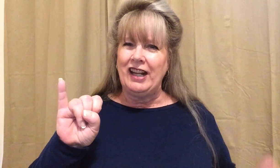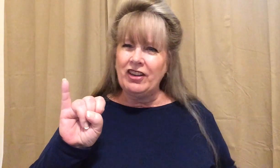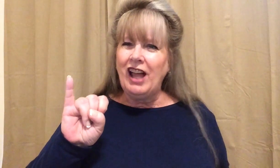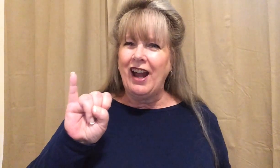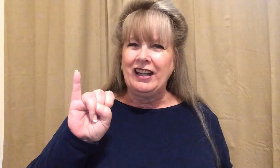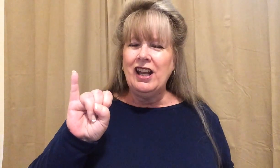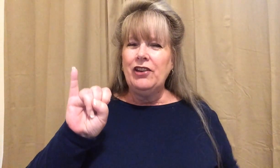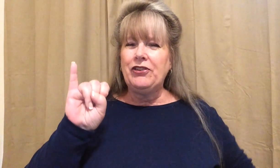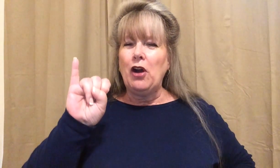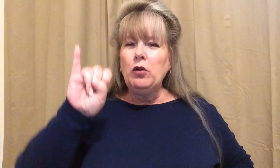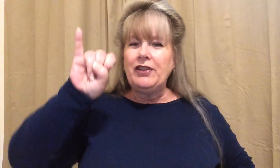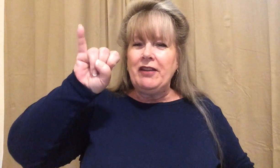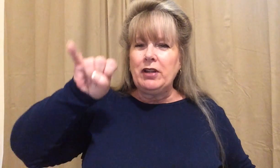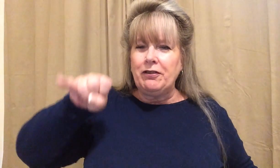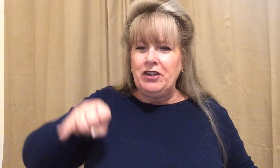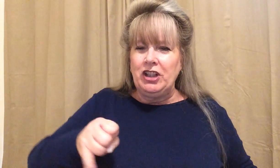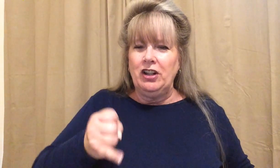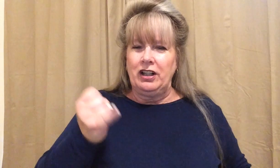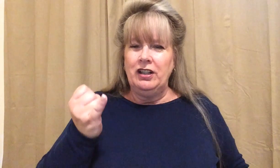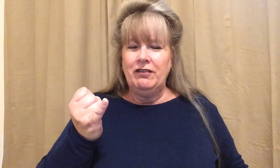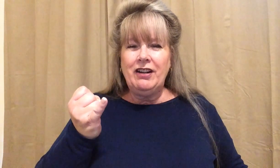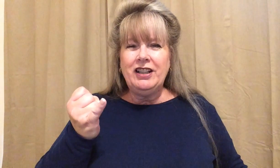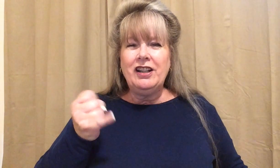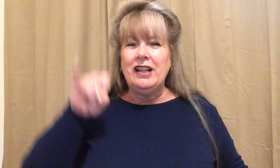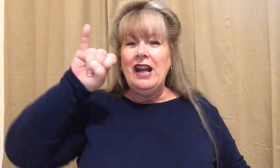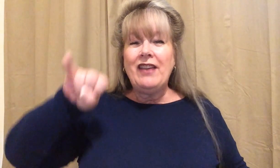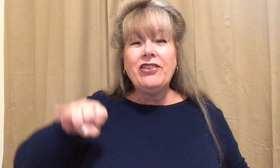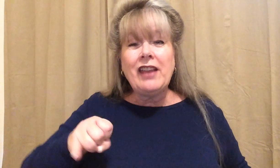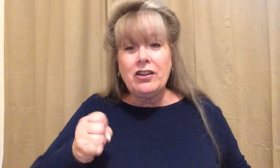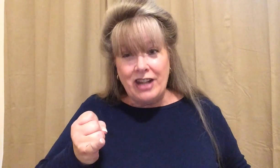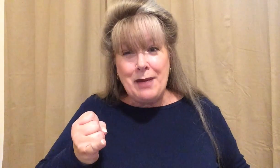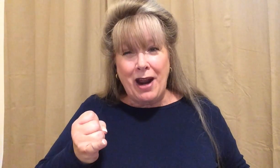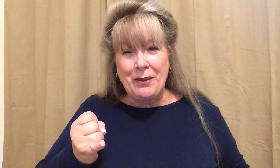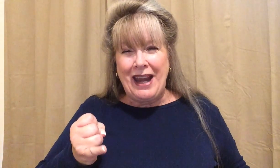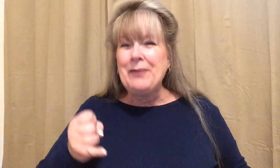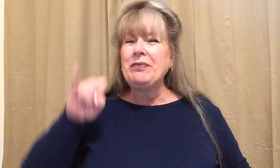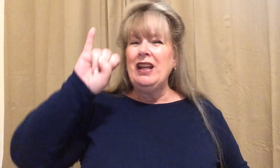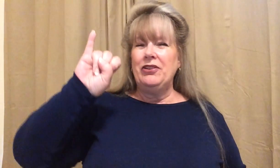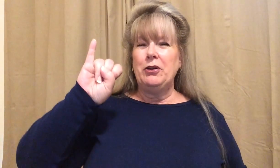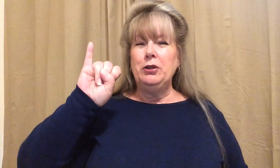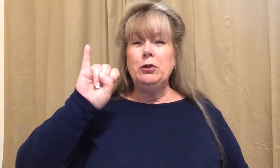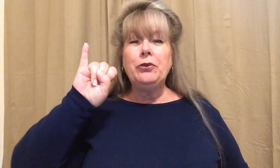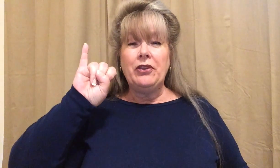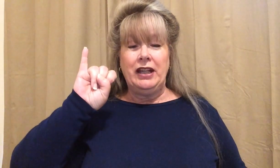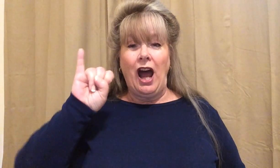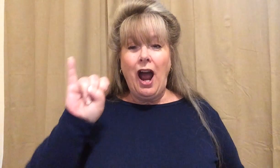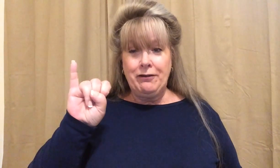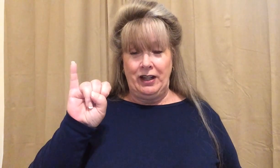end of the line. So let's give him a little fishing hook. Very good. That's the letter J, by the way. So you use the I